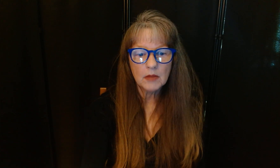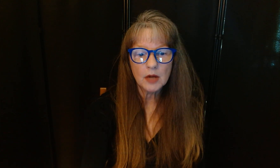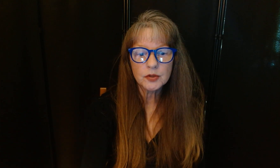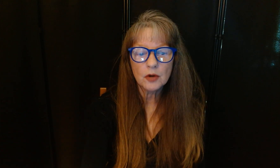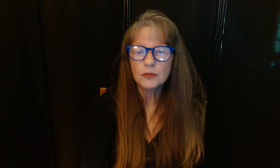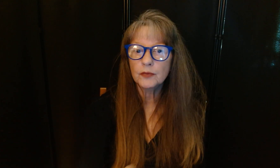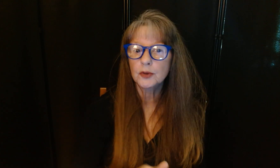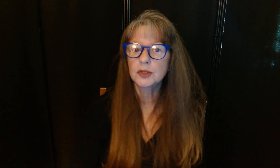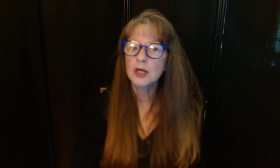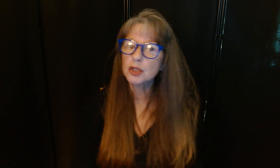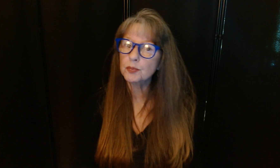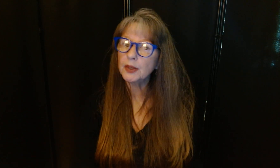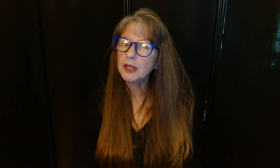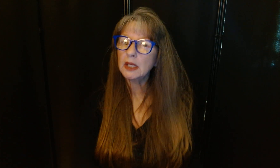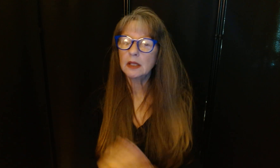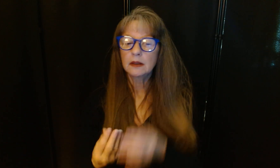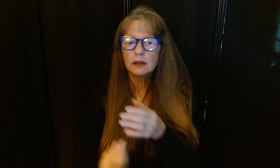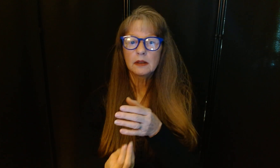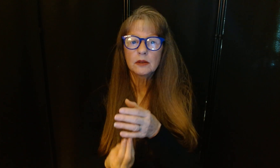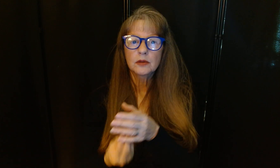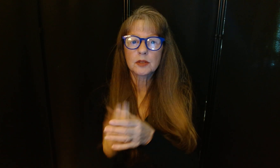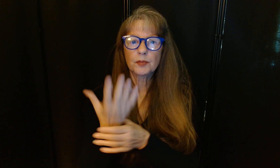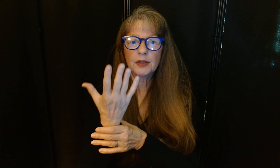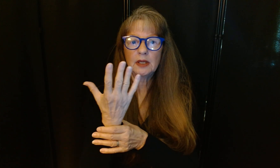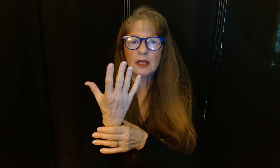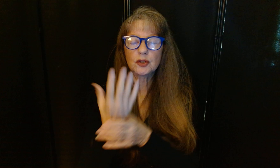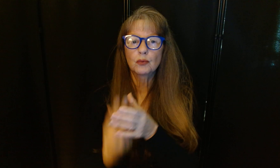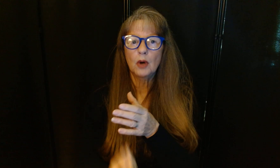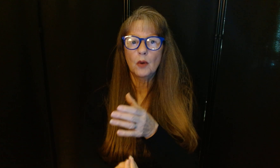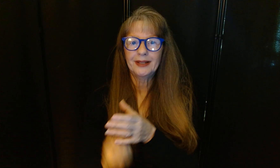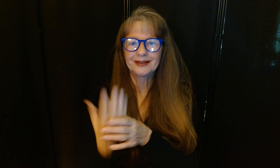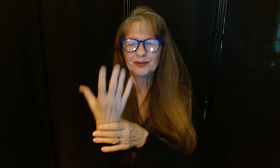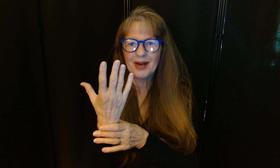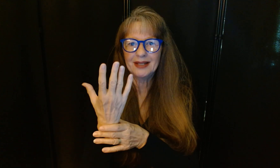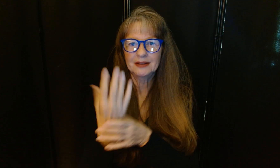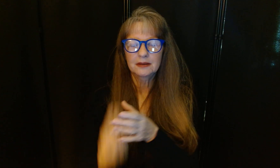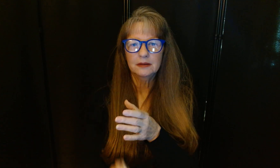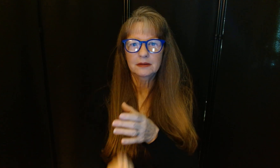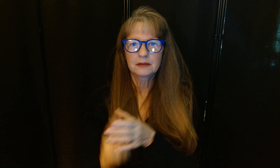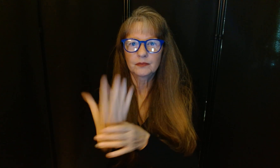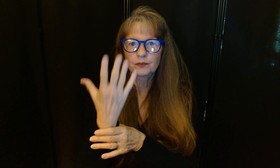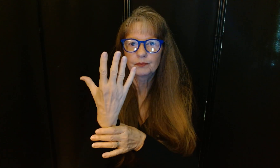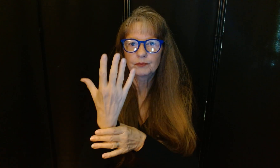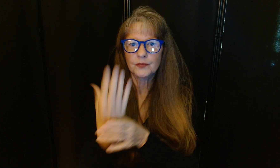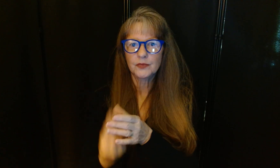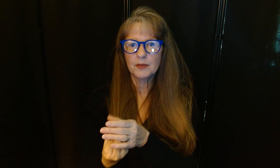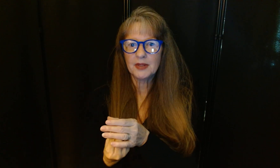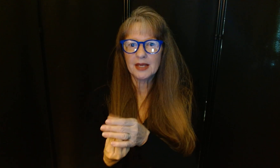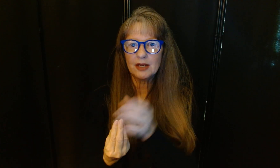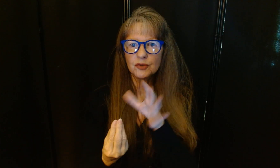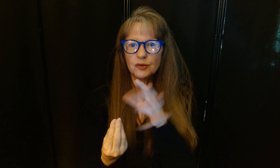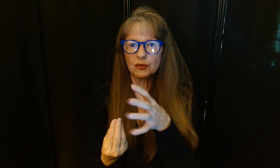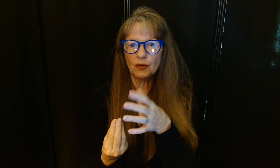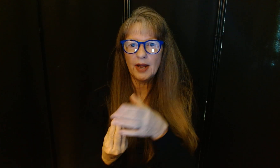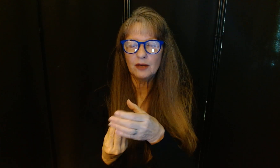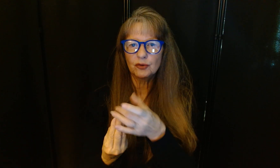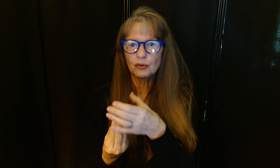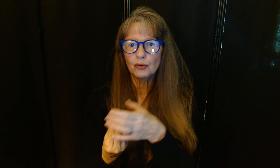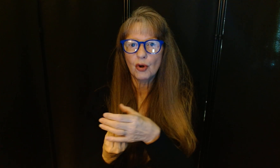Also, the first day of spring. Spring, it's growing, right? Something that here's your ground, your little